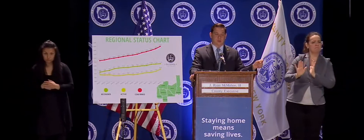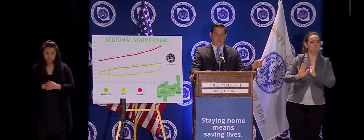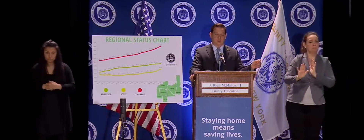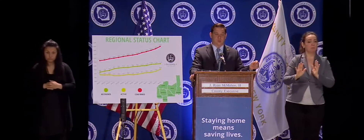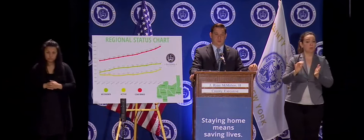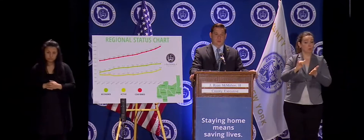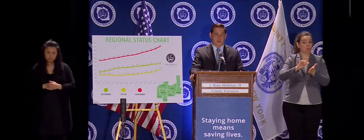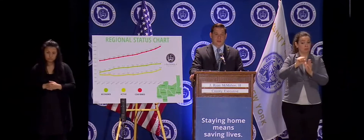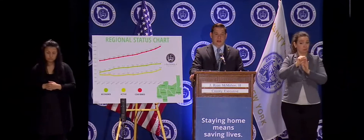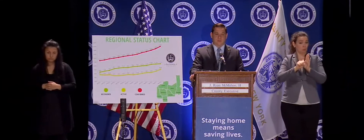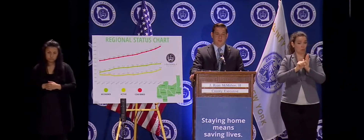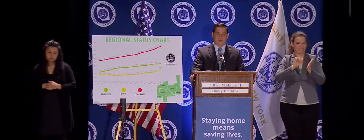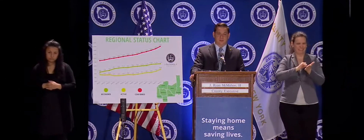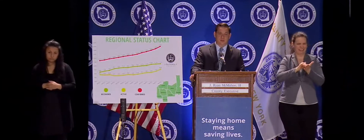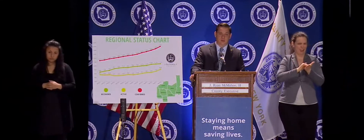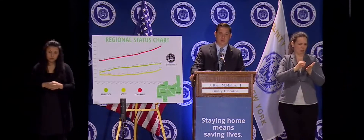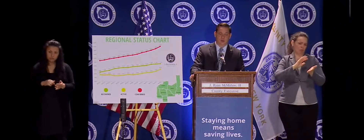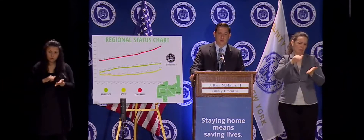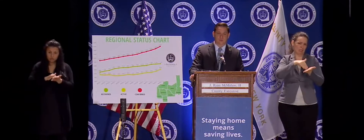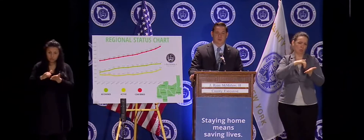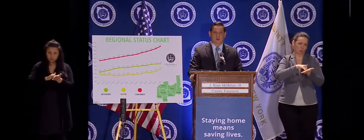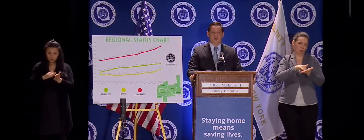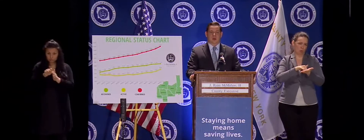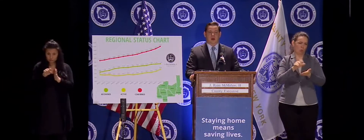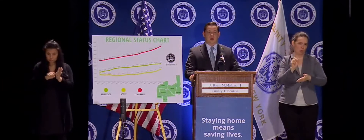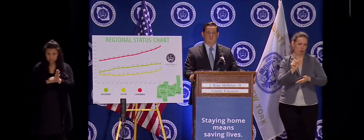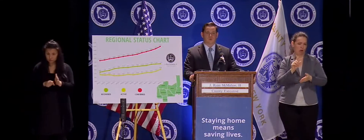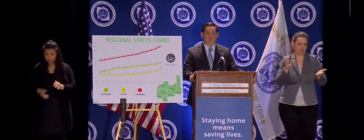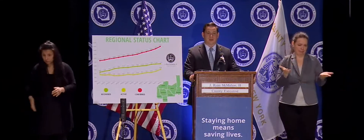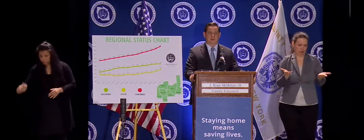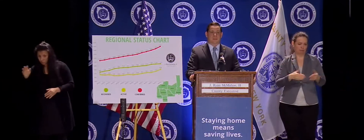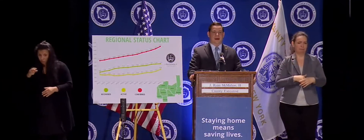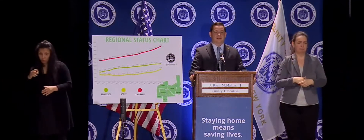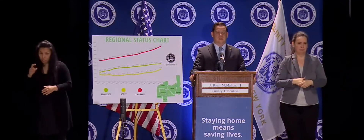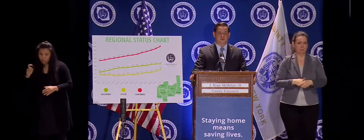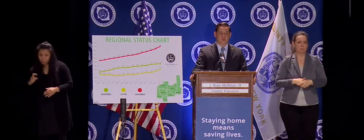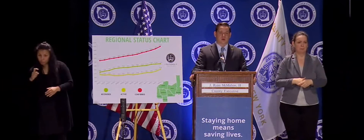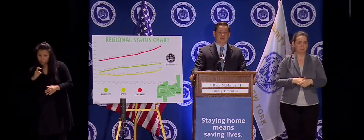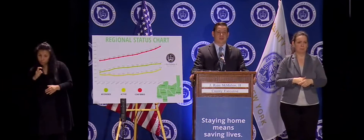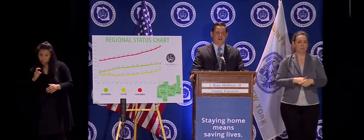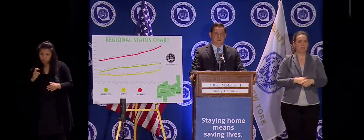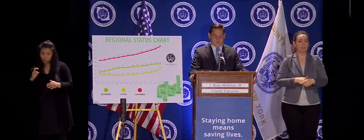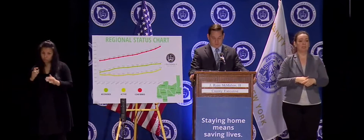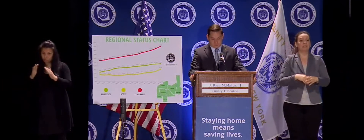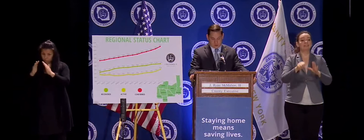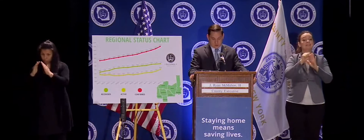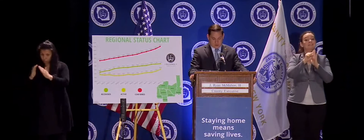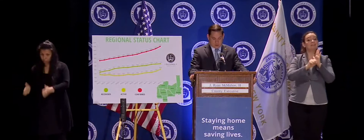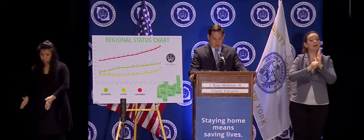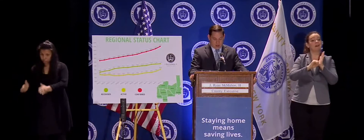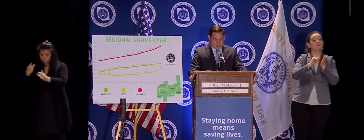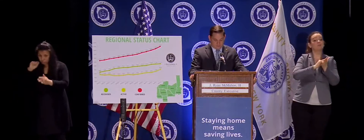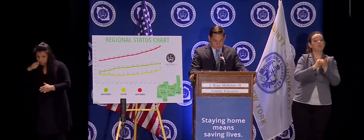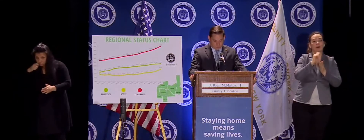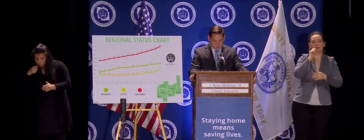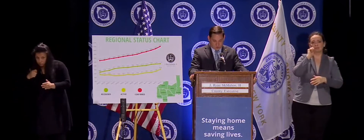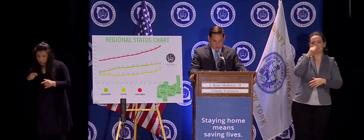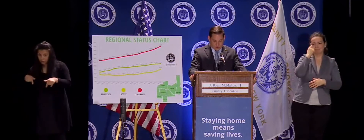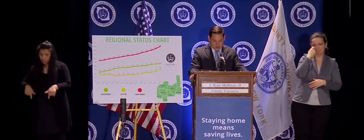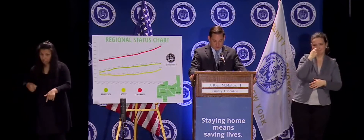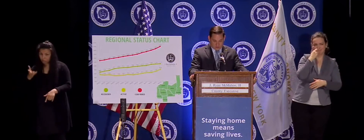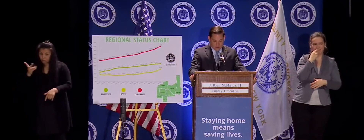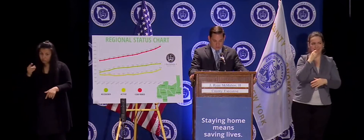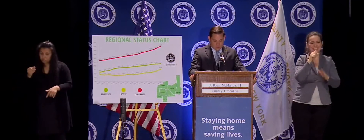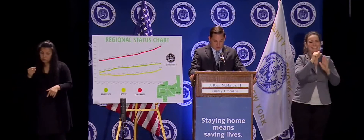testing in nursing homes. They have been testing in nursing homes. We get the positives, we don't get the negatives.